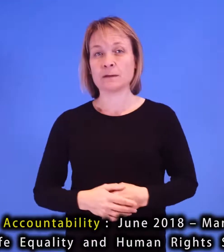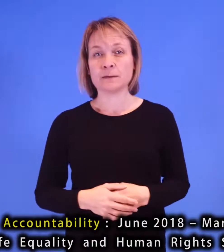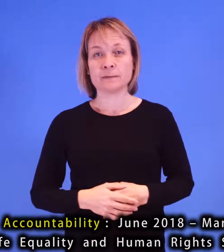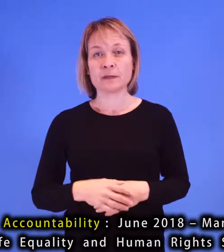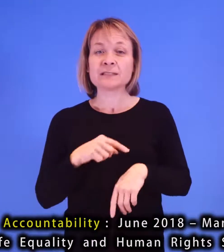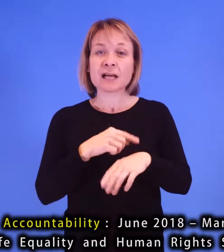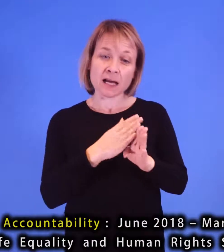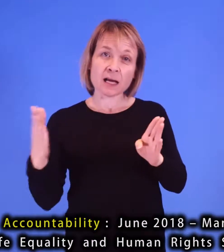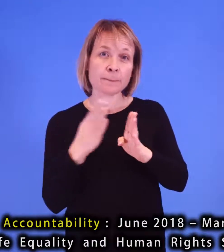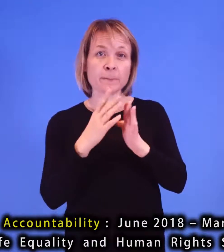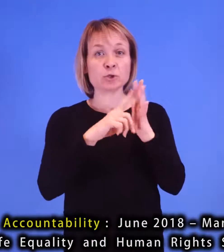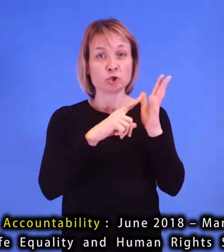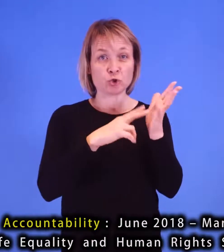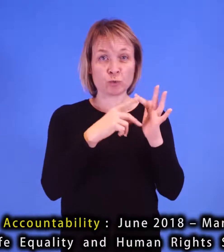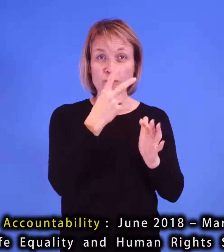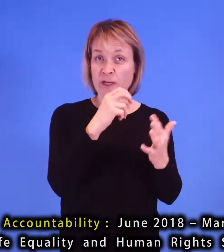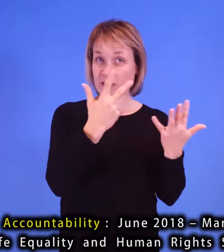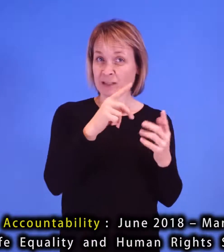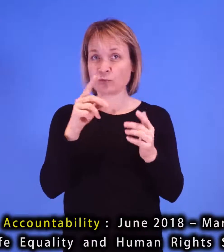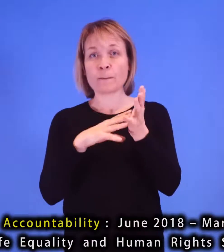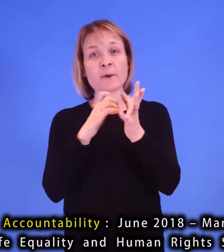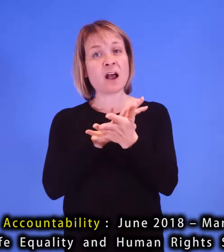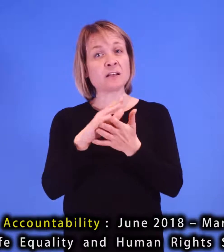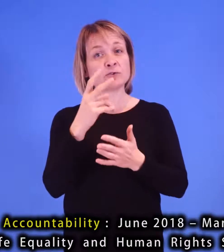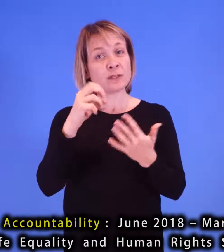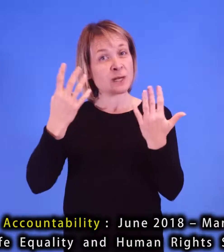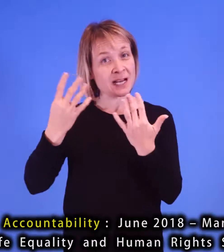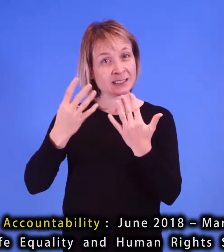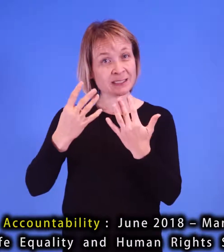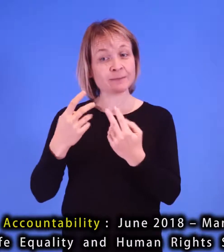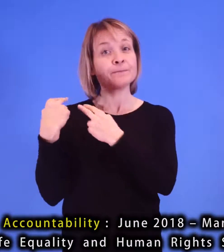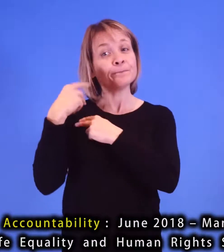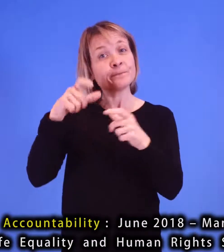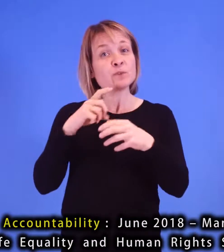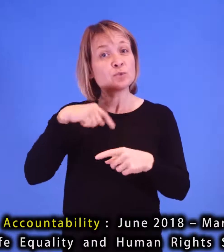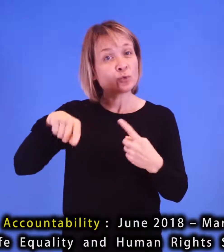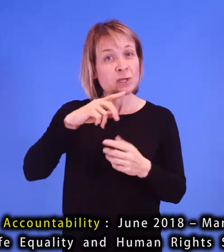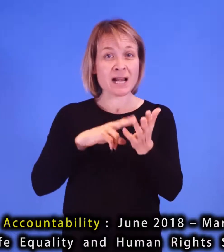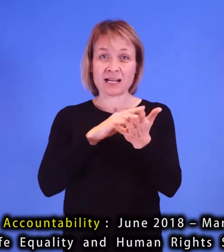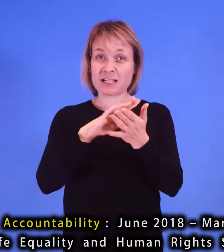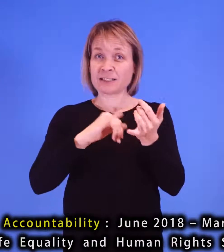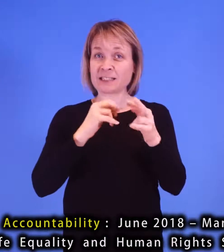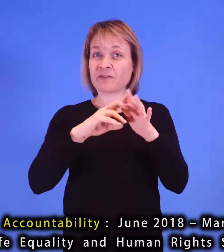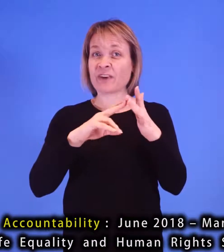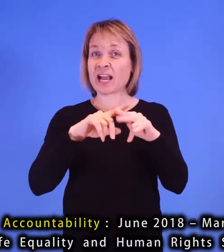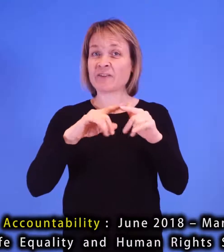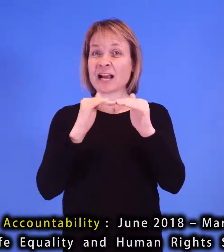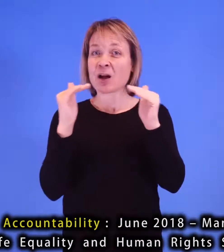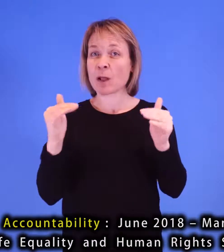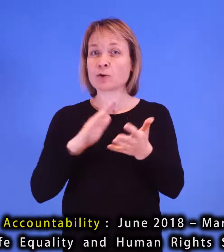Accountability. June 2018 to March 2019. NHS Fife Equality and Human Rights Strategy Group.